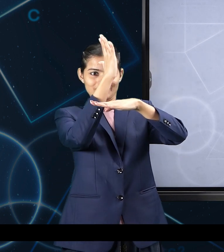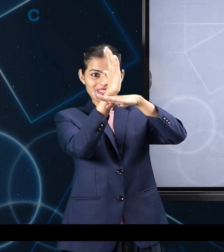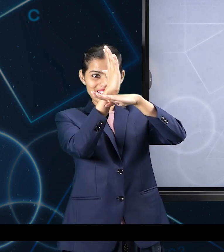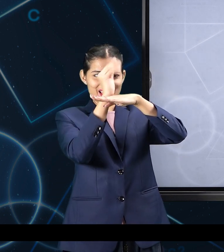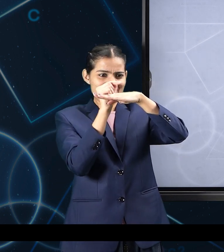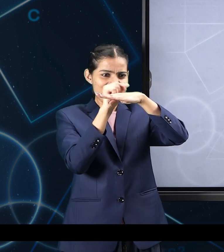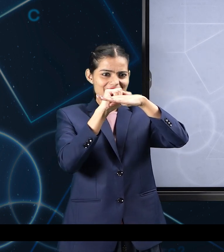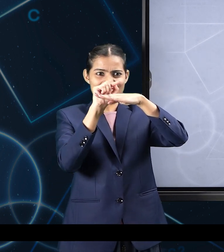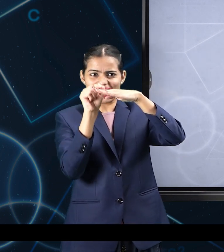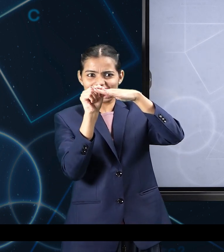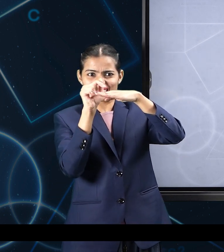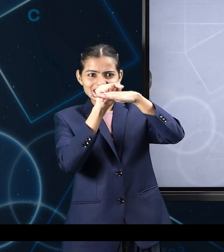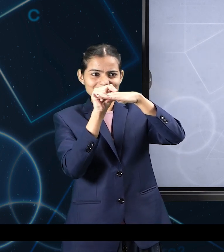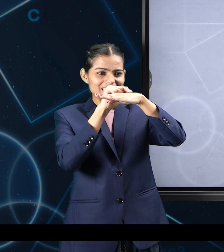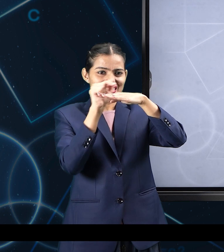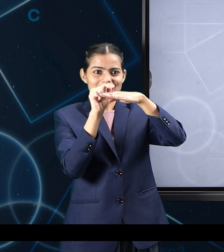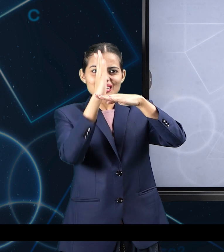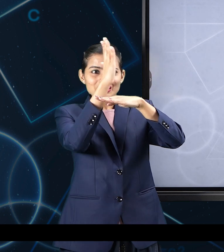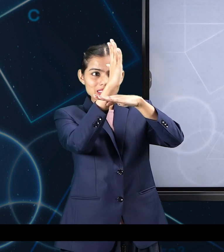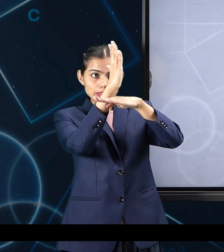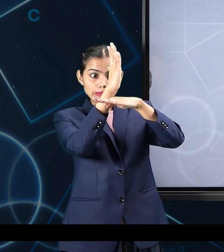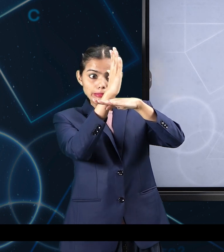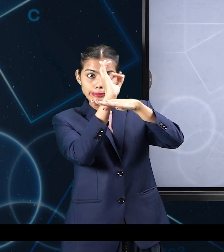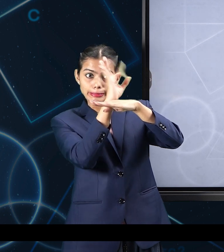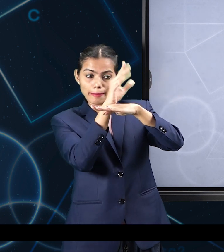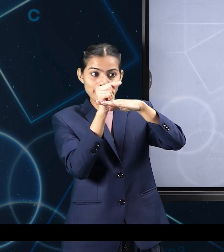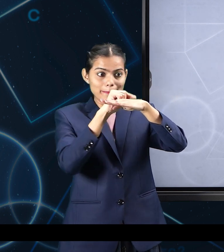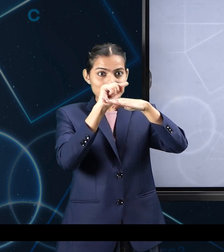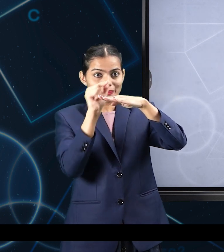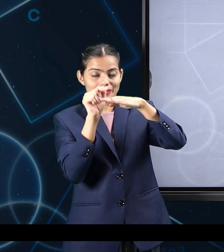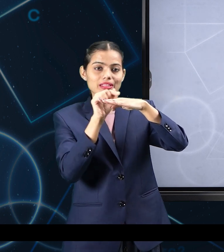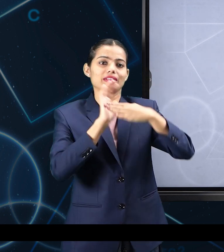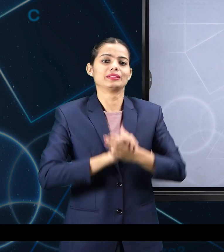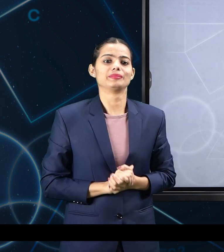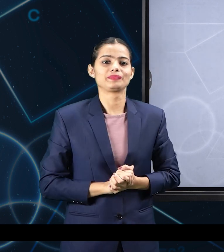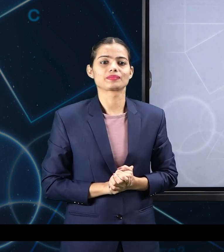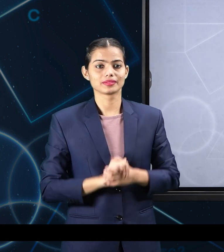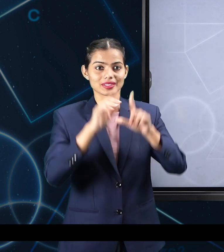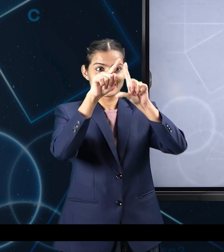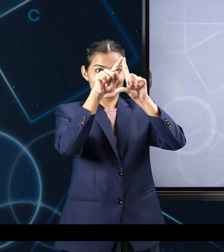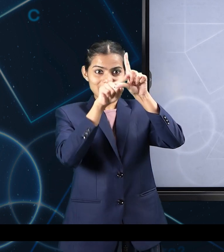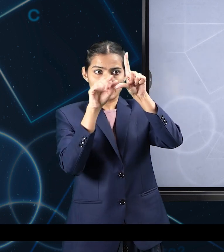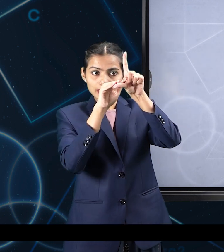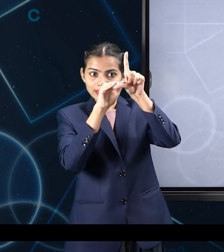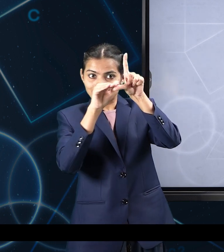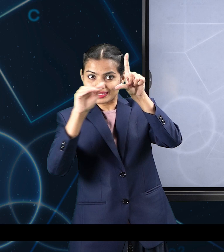shadow length,